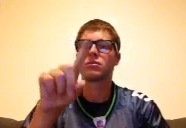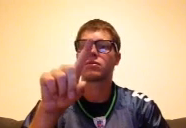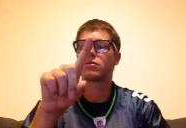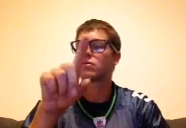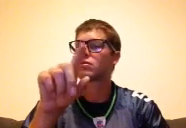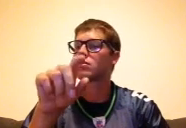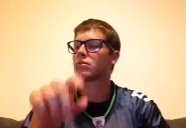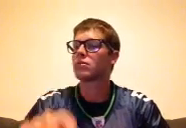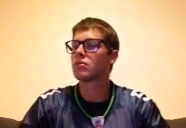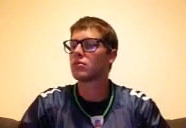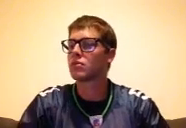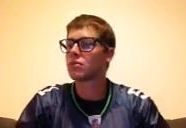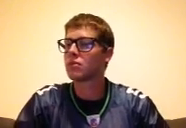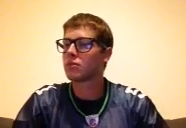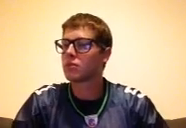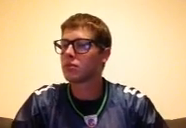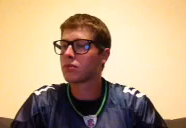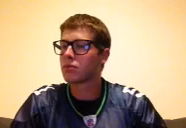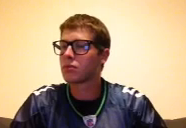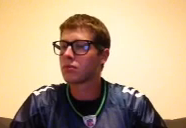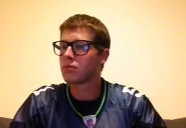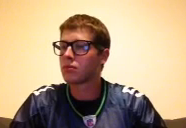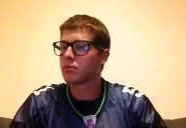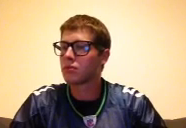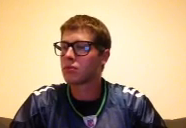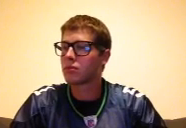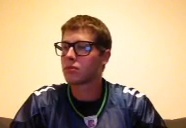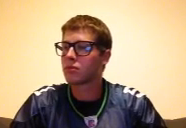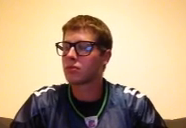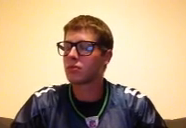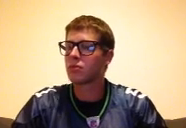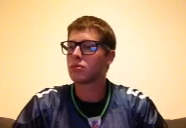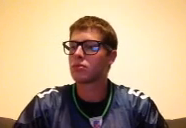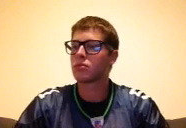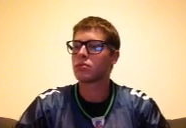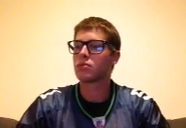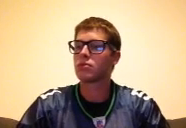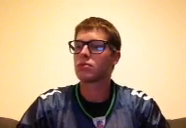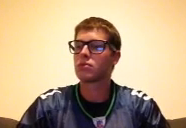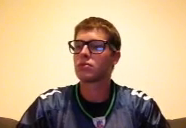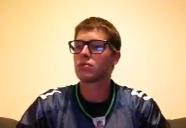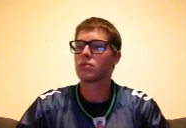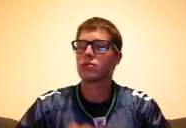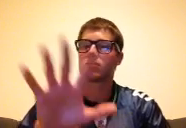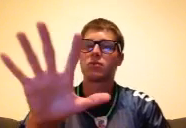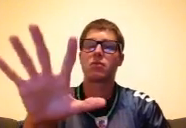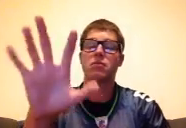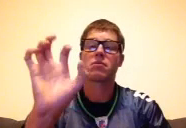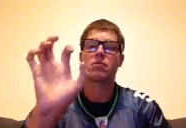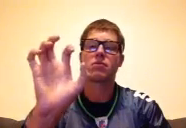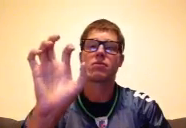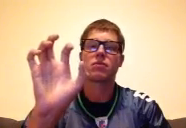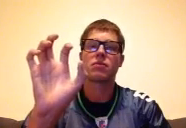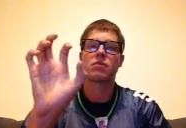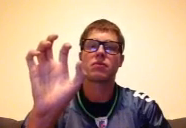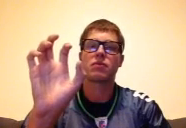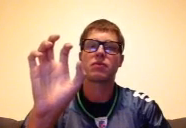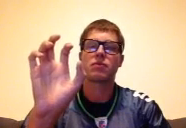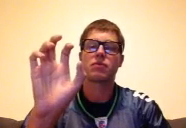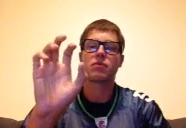for simultaneous control of reaching around another player. That's why I think everyone's obvious reaction is control